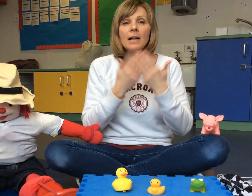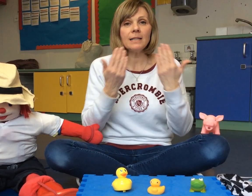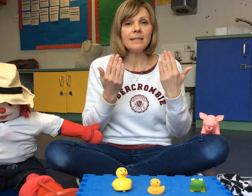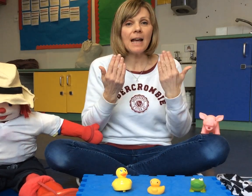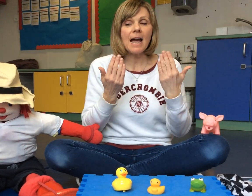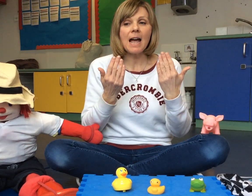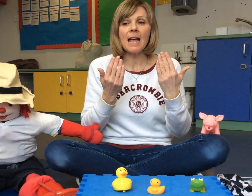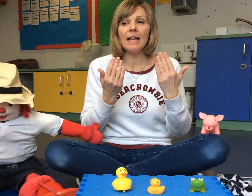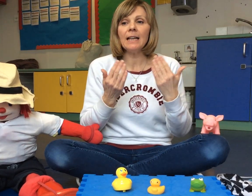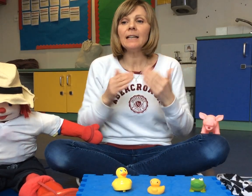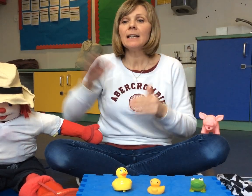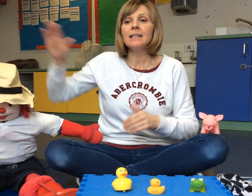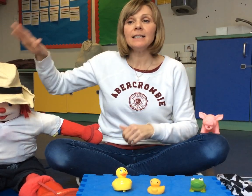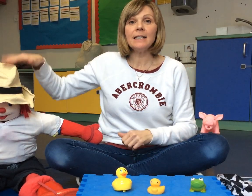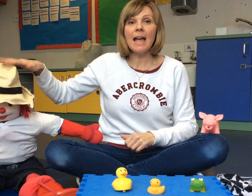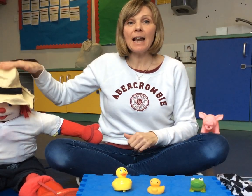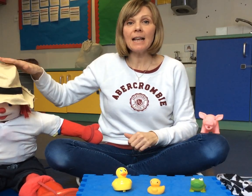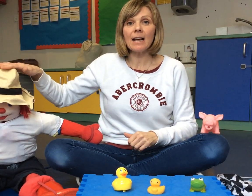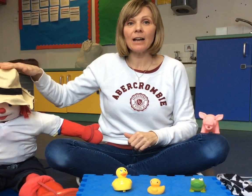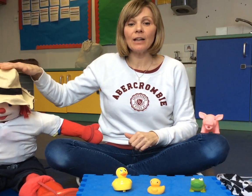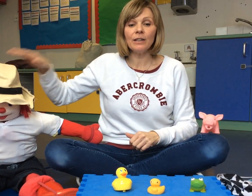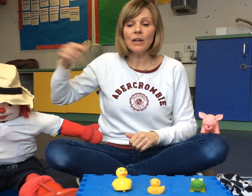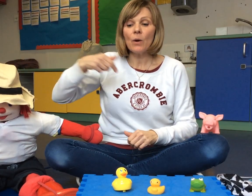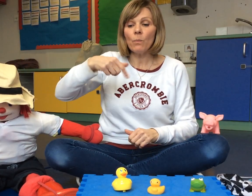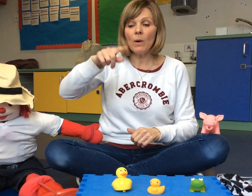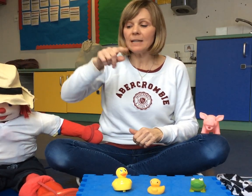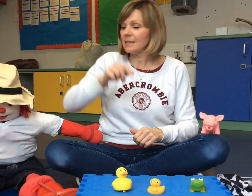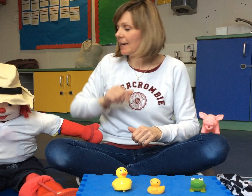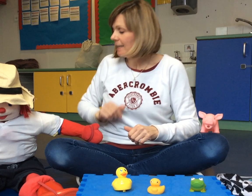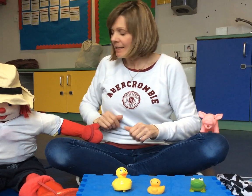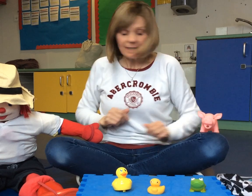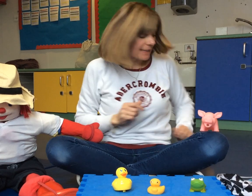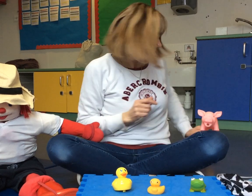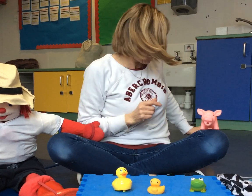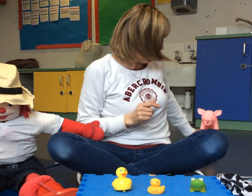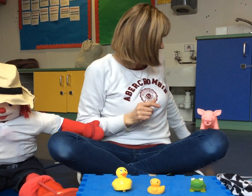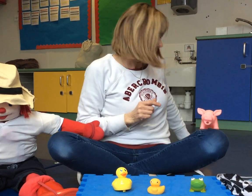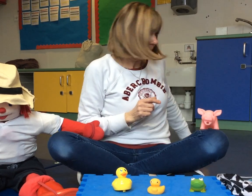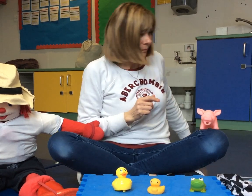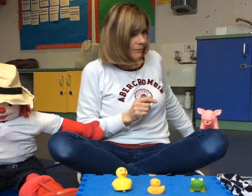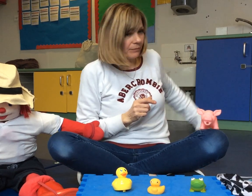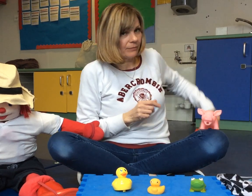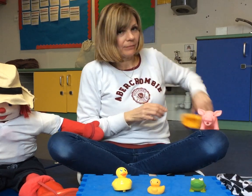One day, Nelligan went into town.